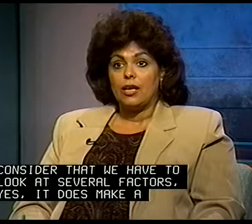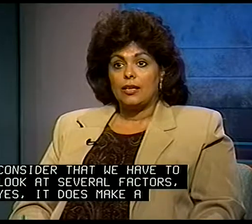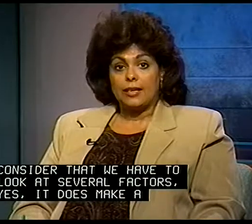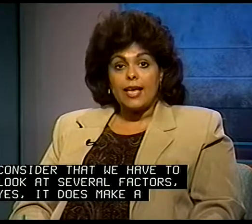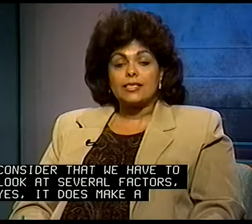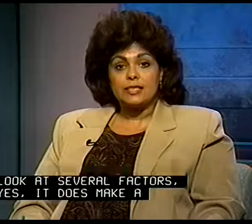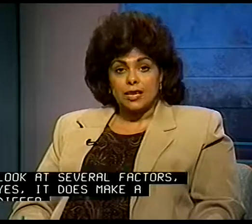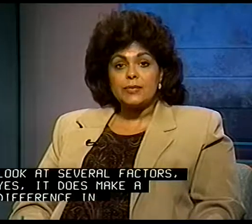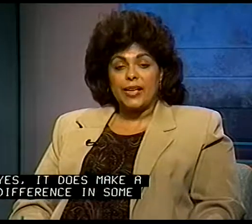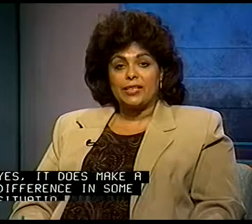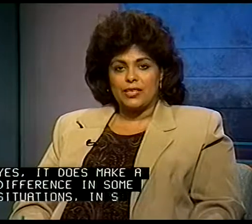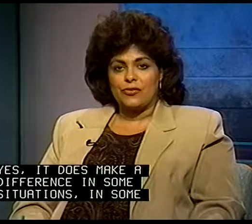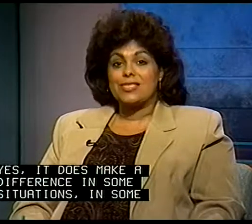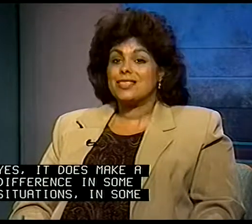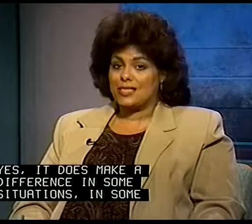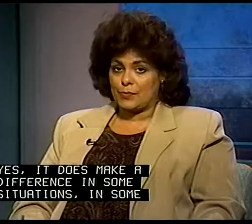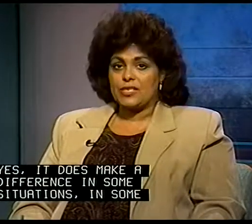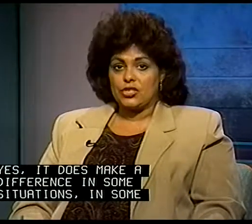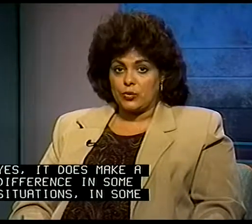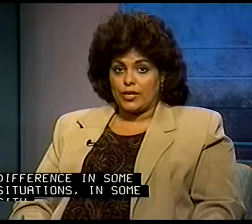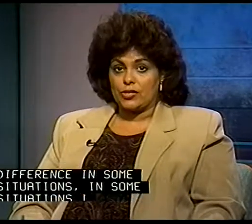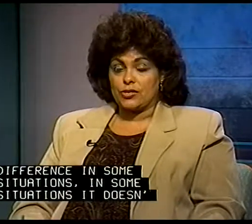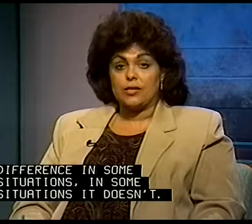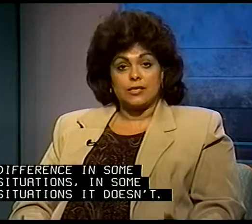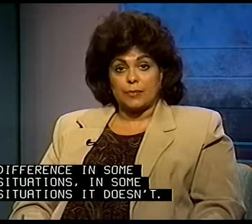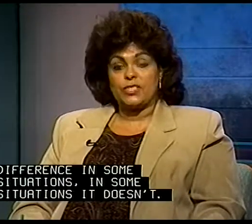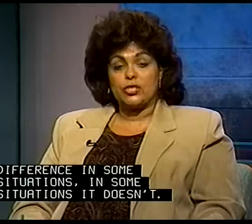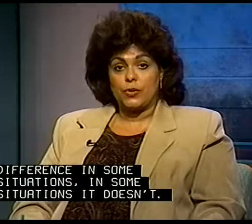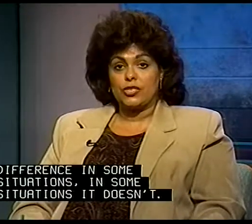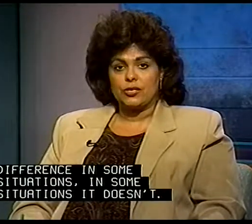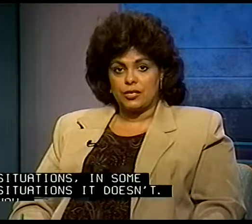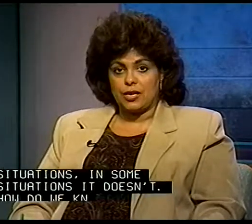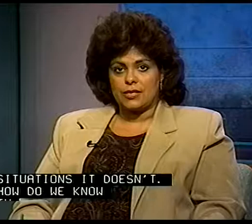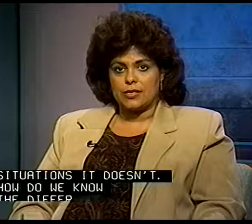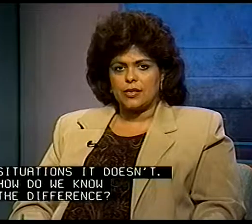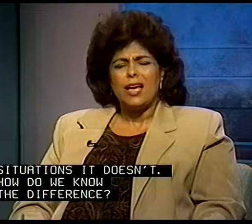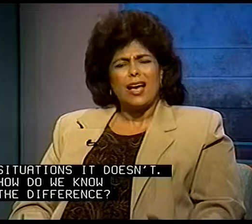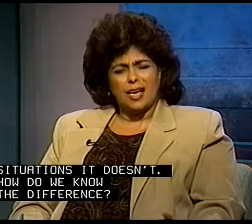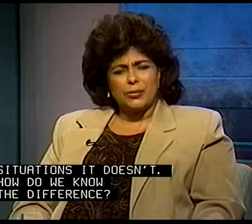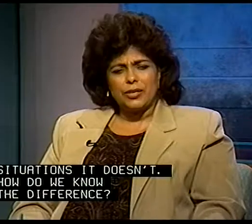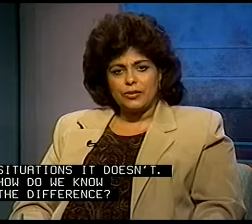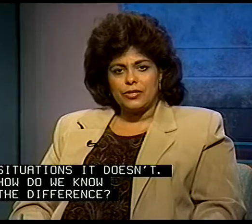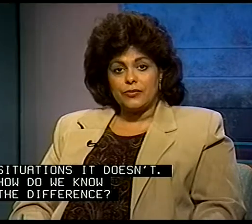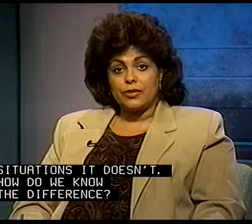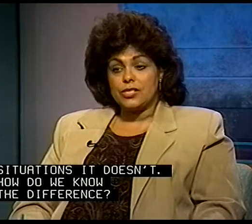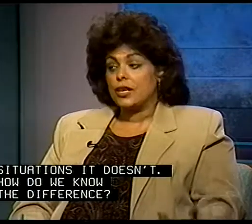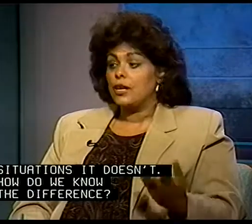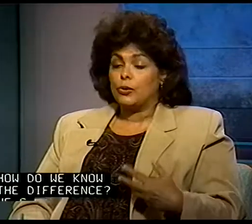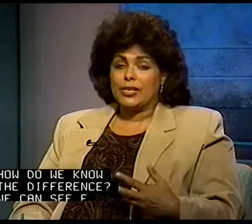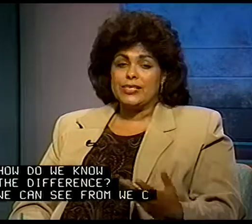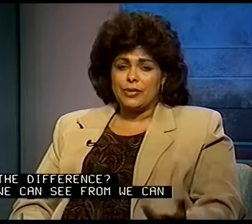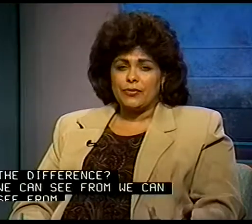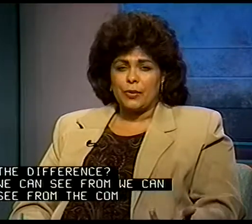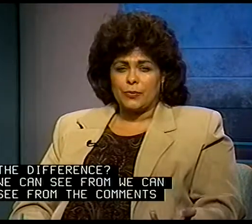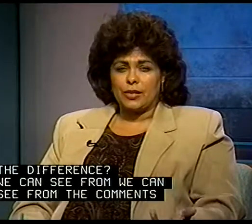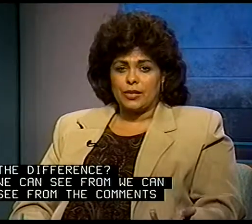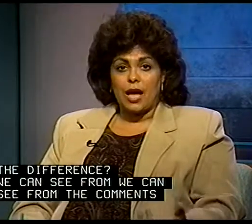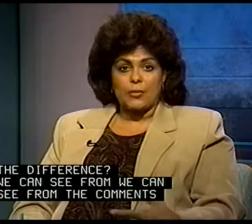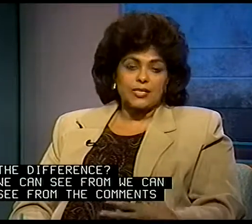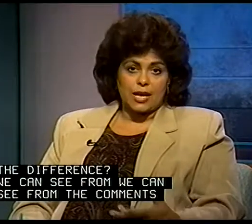Yes, it does make a difference in some situations. In some situations, it doesn't. How do we know the difference? Well, we can see from the comments that